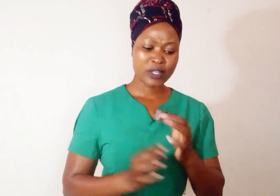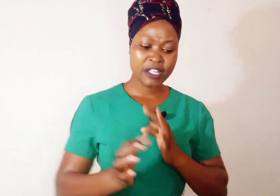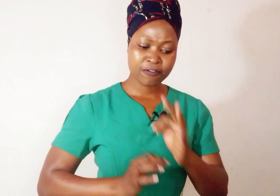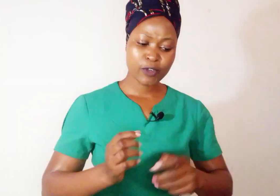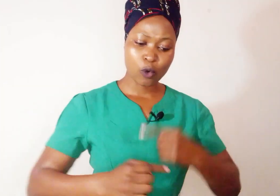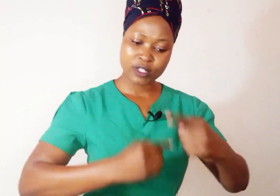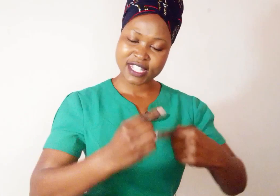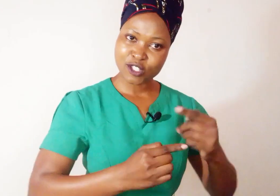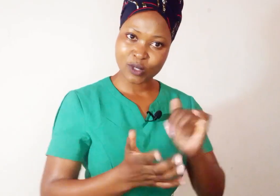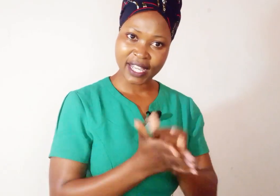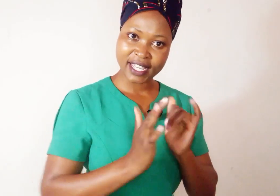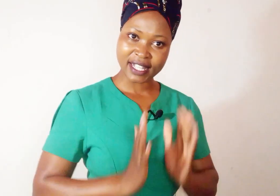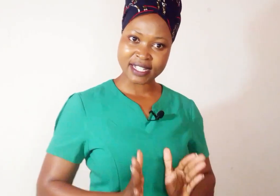if we continue like that,